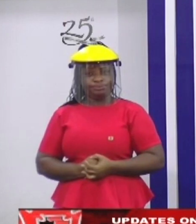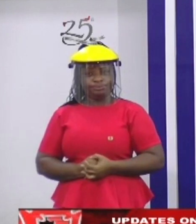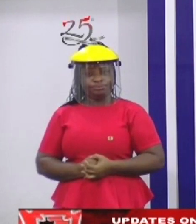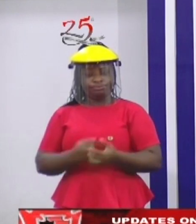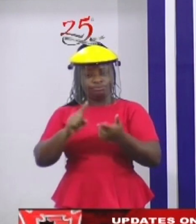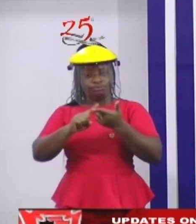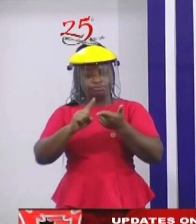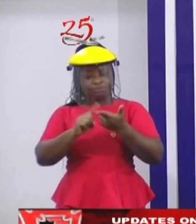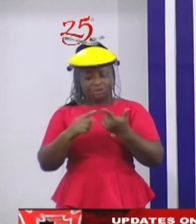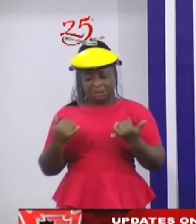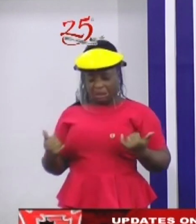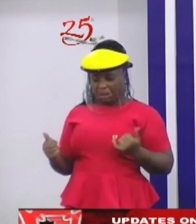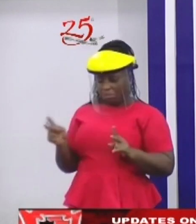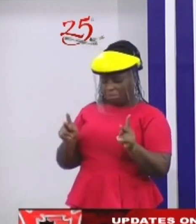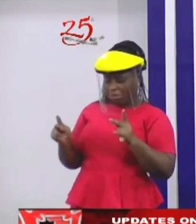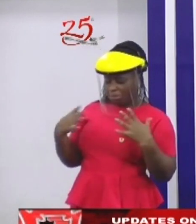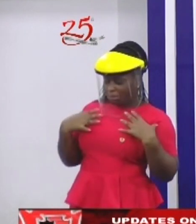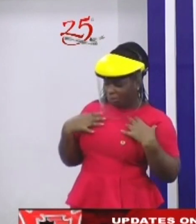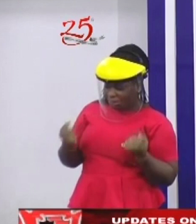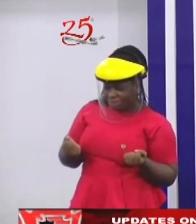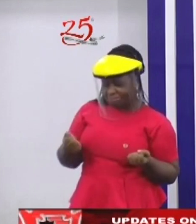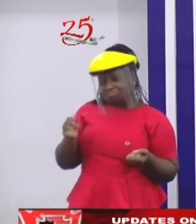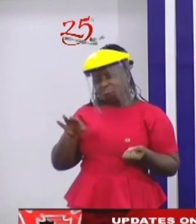Our recovery rate, are we worried?